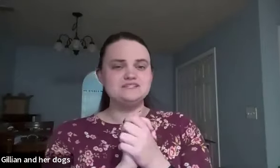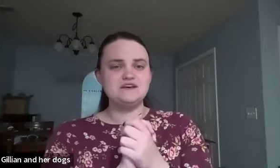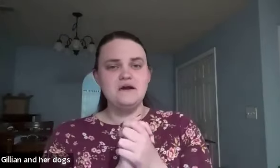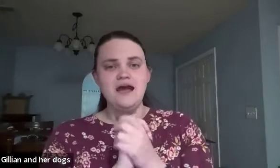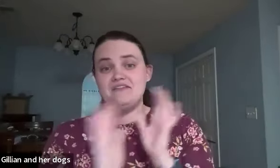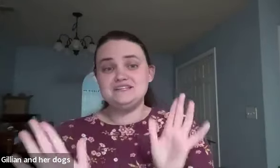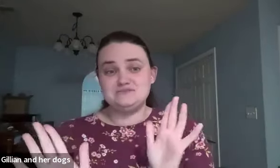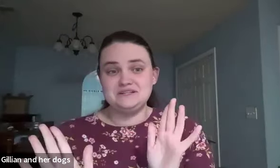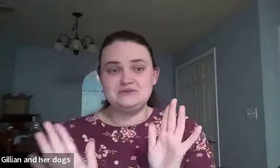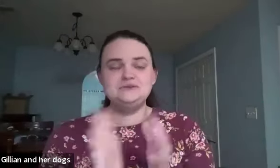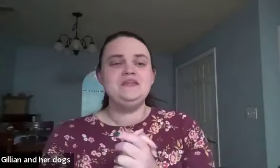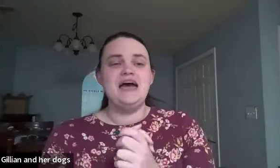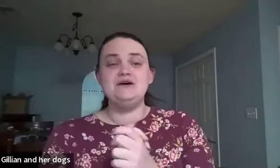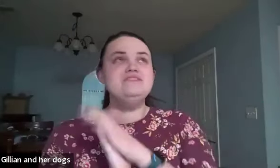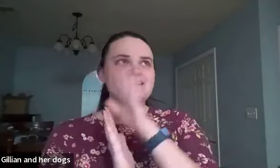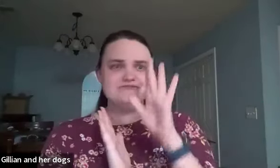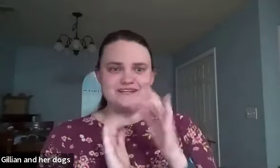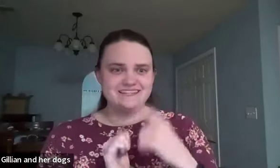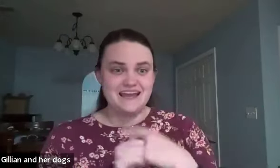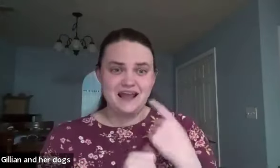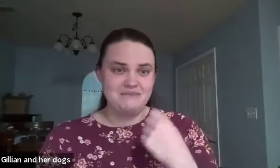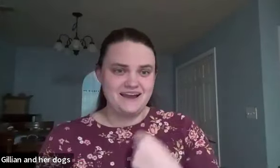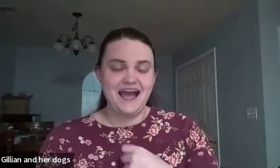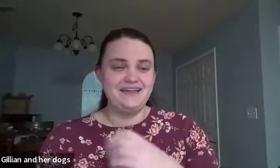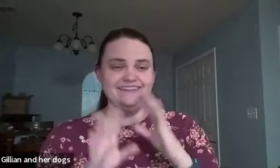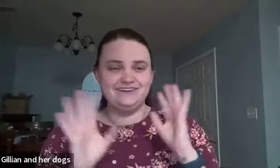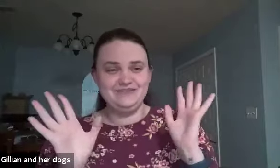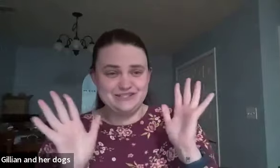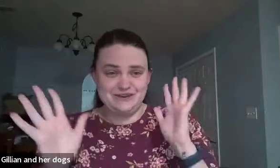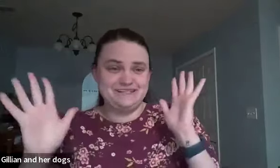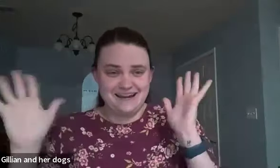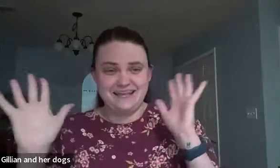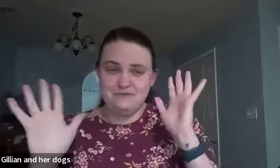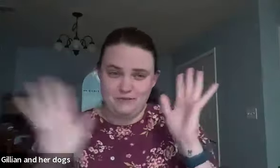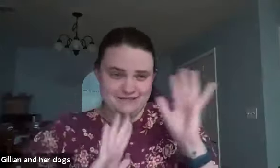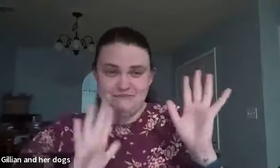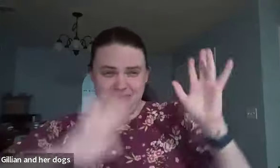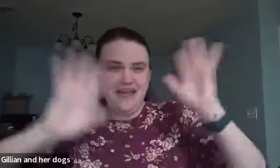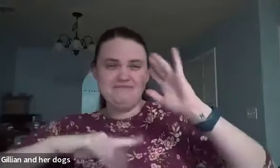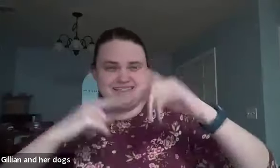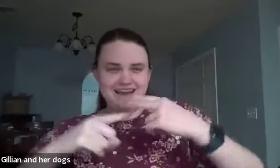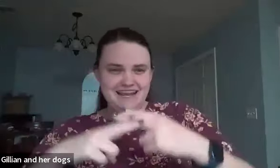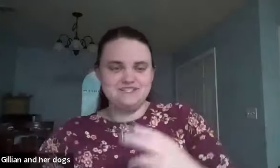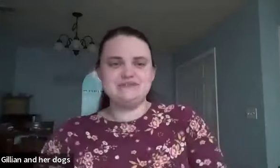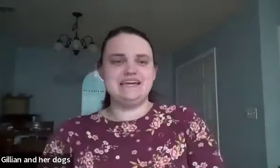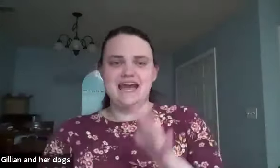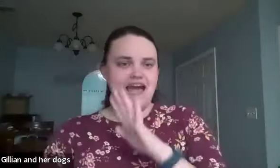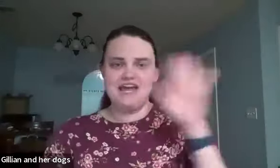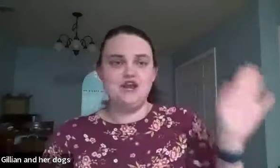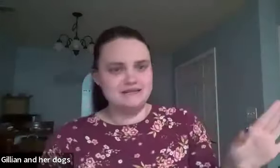And so I think it's really cool. And I'll never forget the day I got mine. I literally was so excited. I came home and I was like, Mom, and she was like, I had no